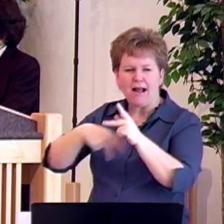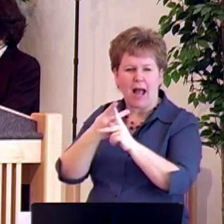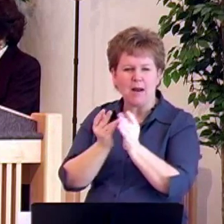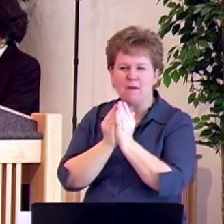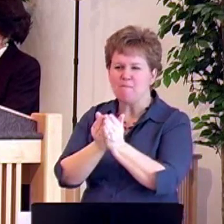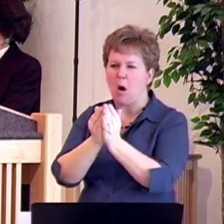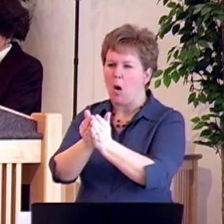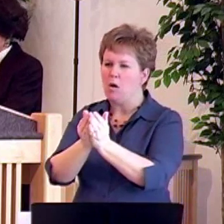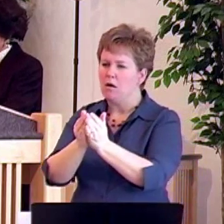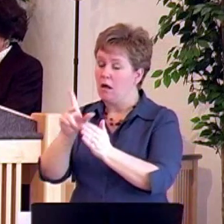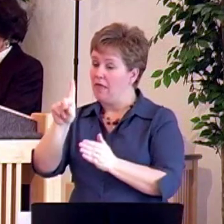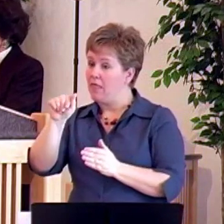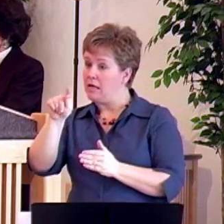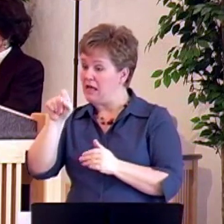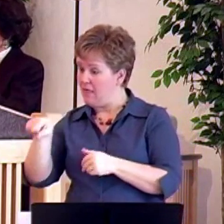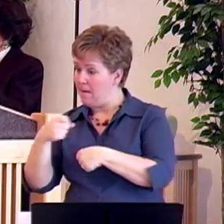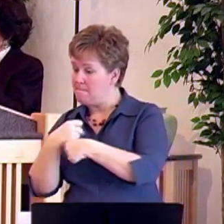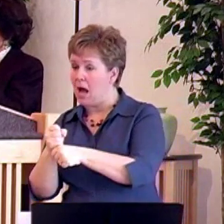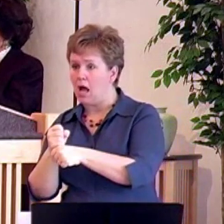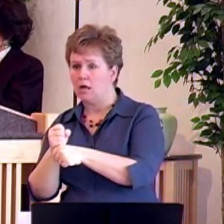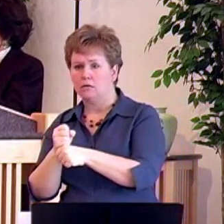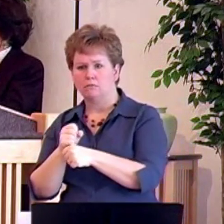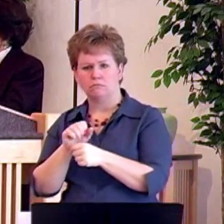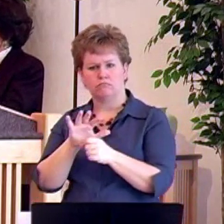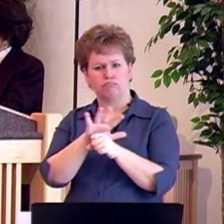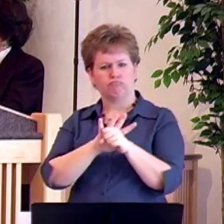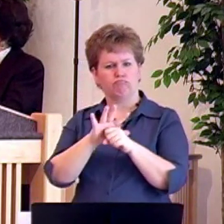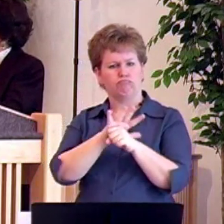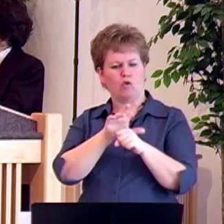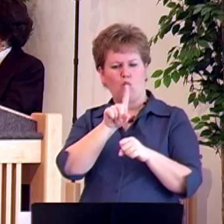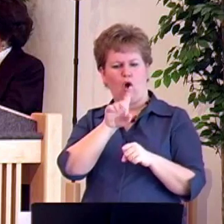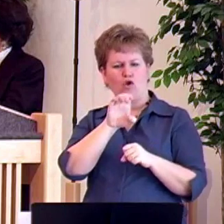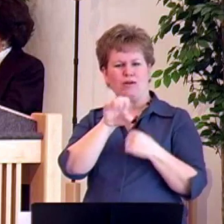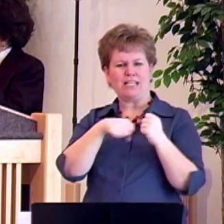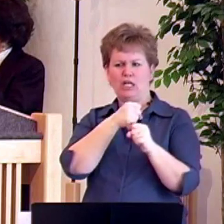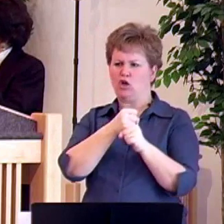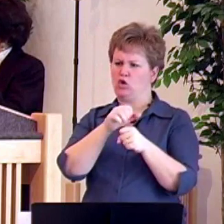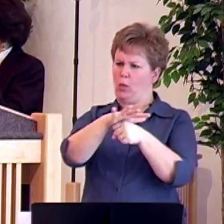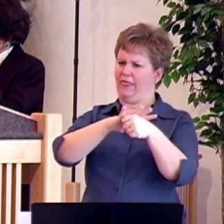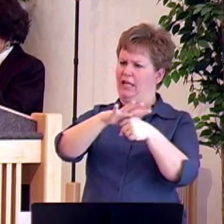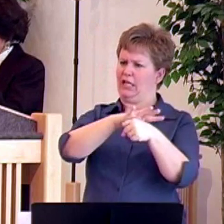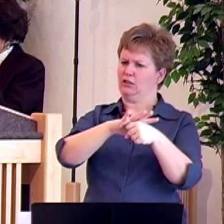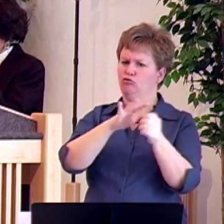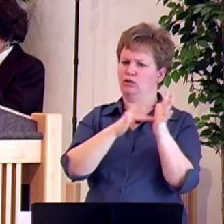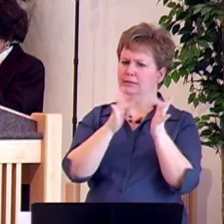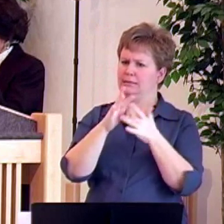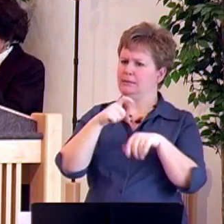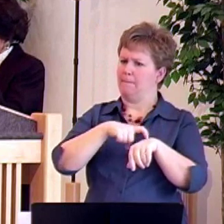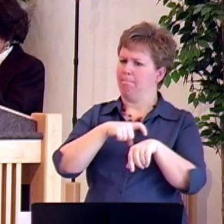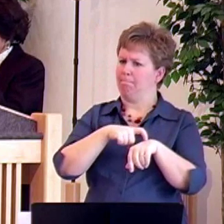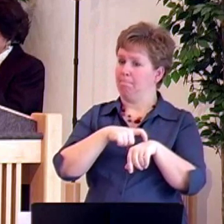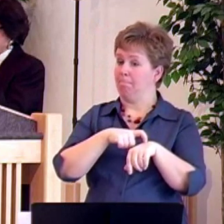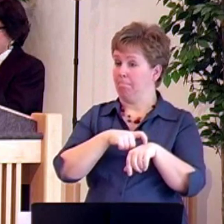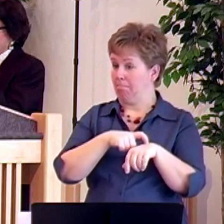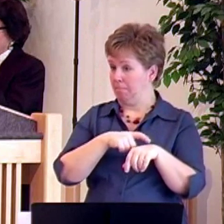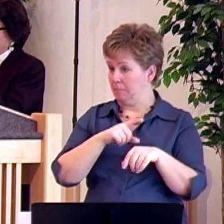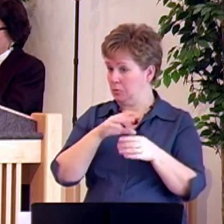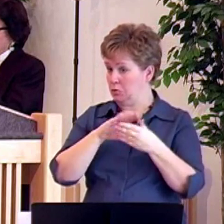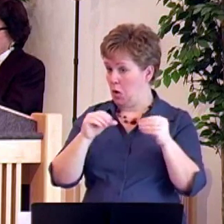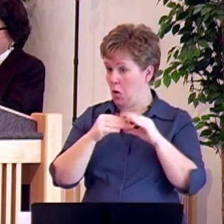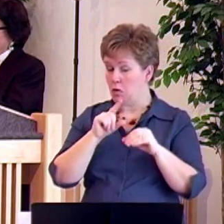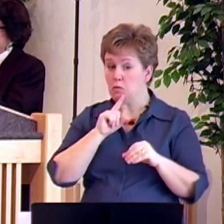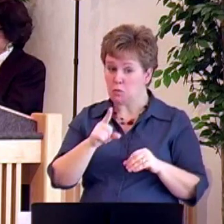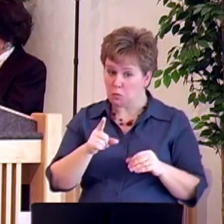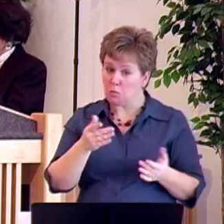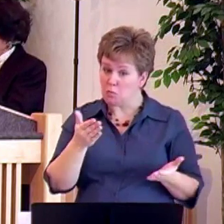dated the Jesus boat to within 1 century BC to 1 century AD. Now,